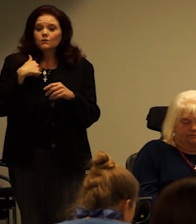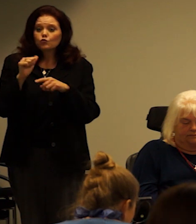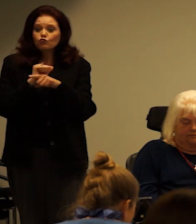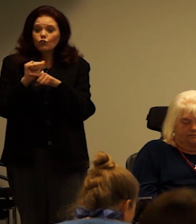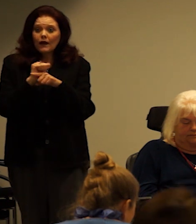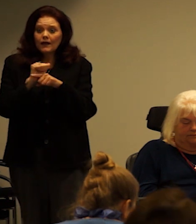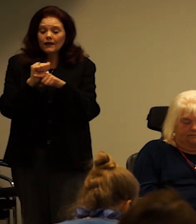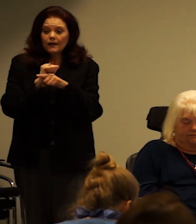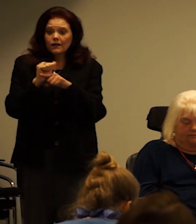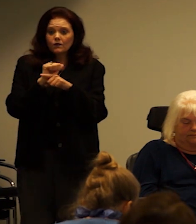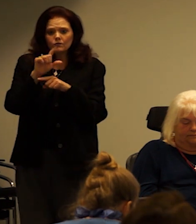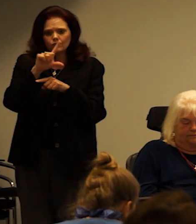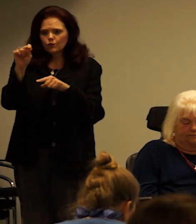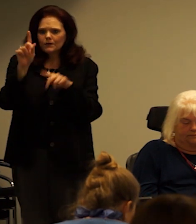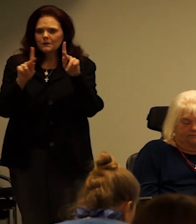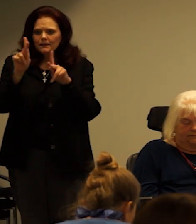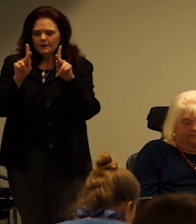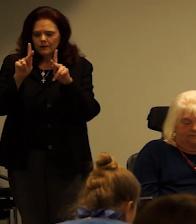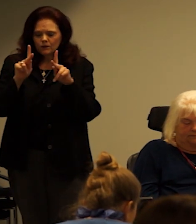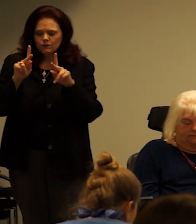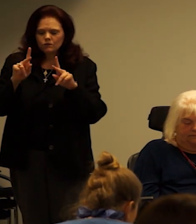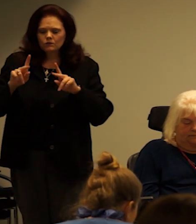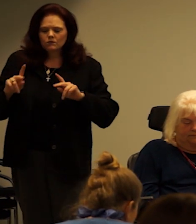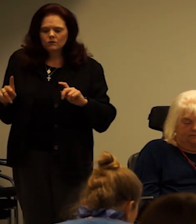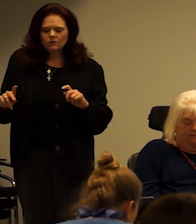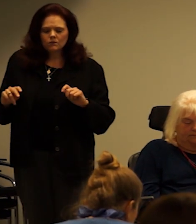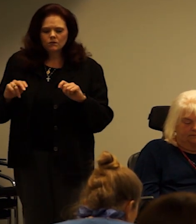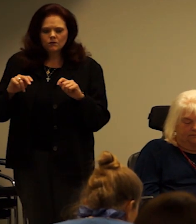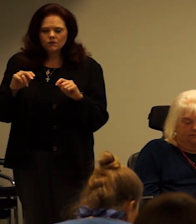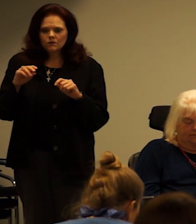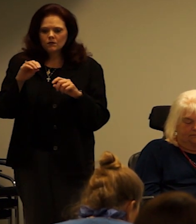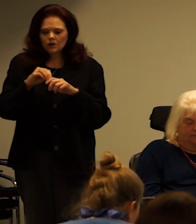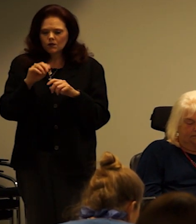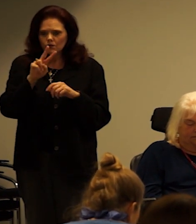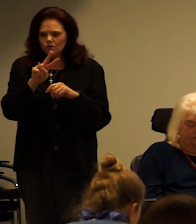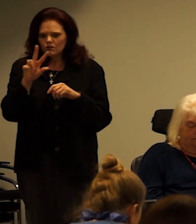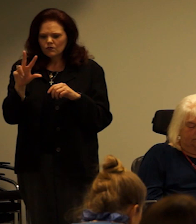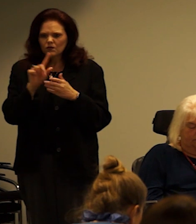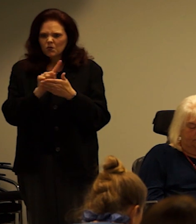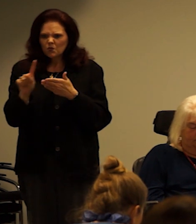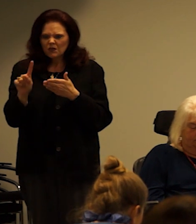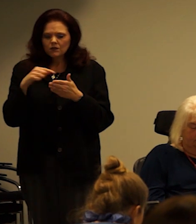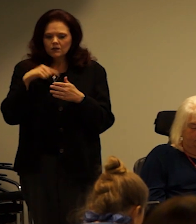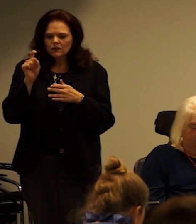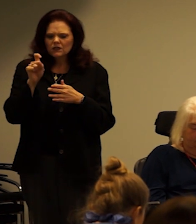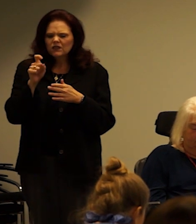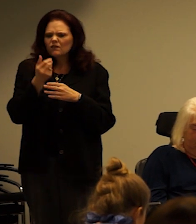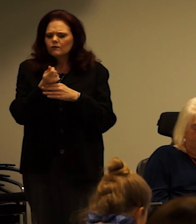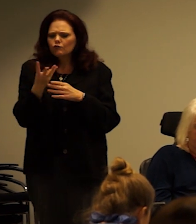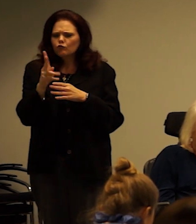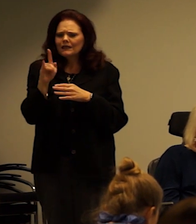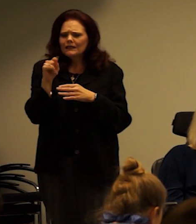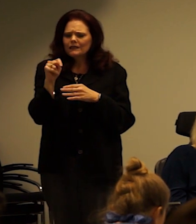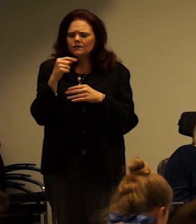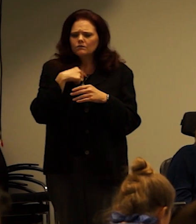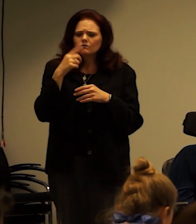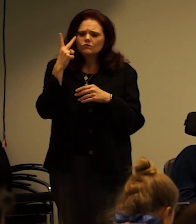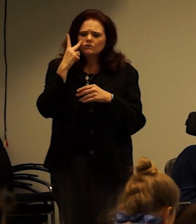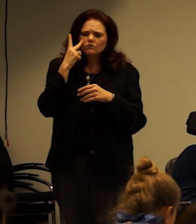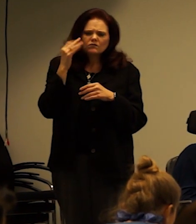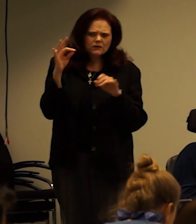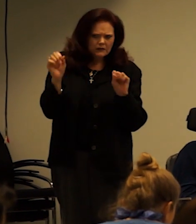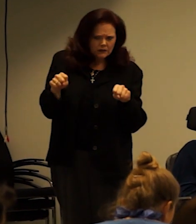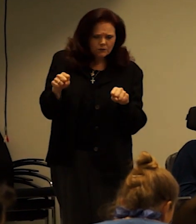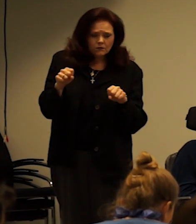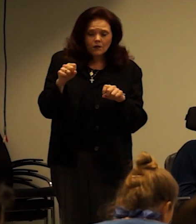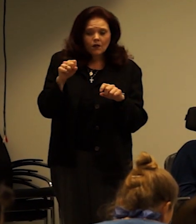training, you know, 20 people in 2 or 3 weeks. Can I have a few of those kits? And I'll see, you know, we'll see what we can do.